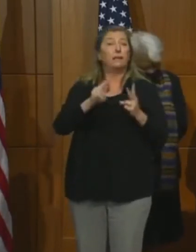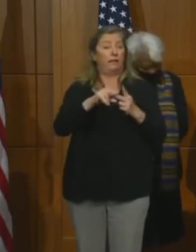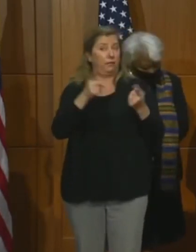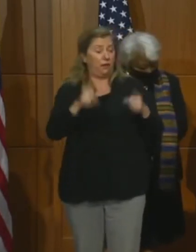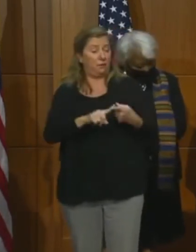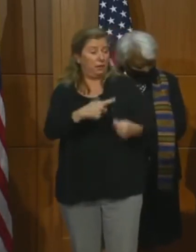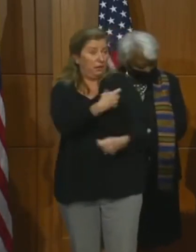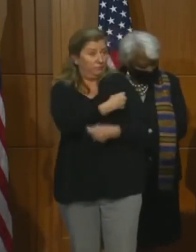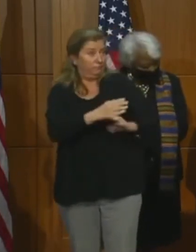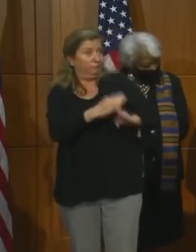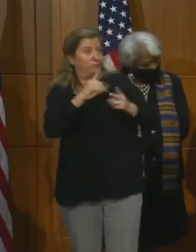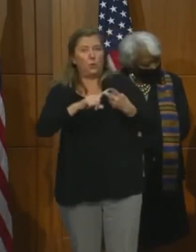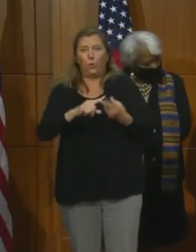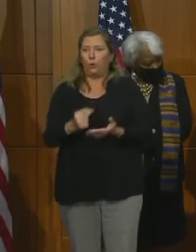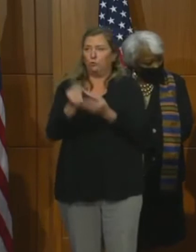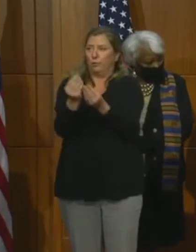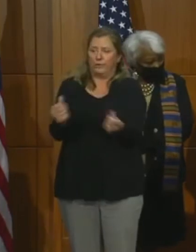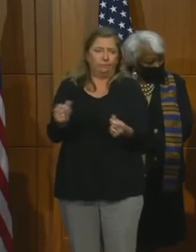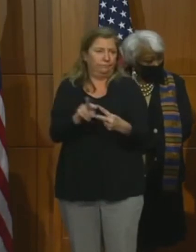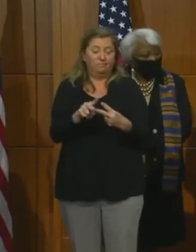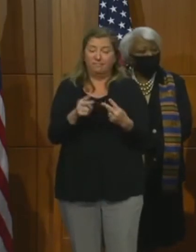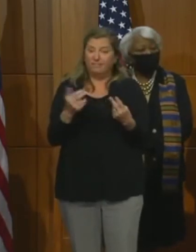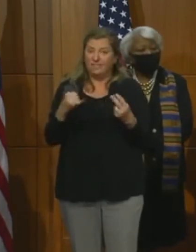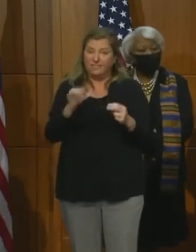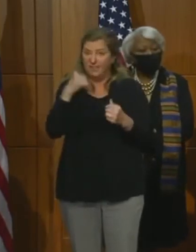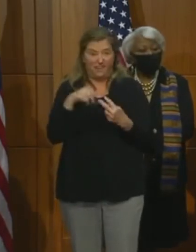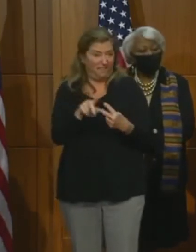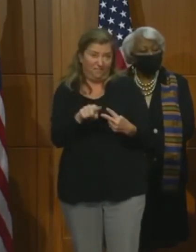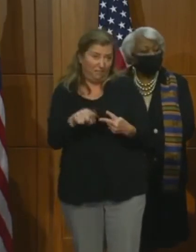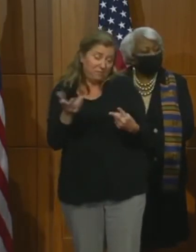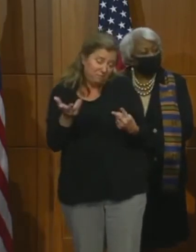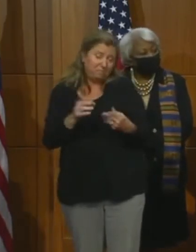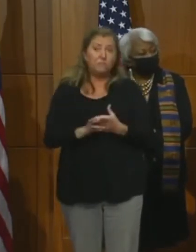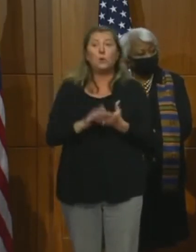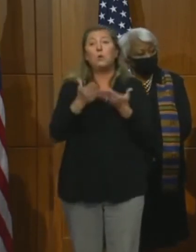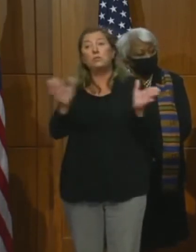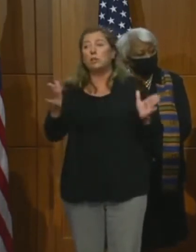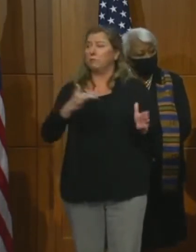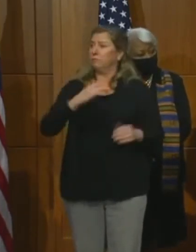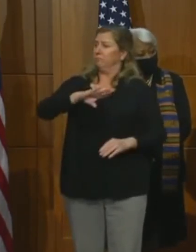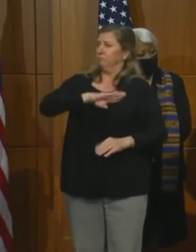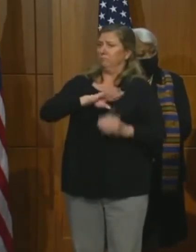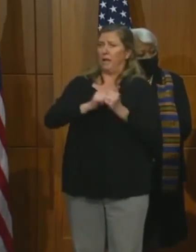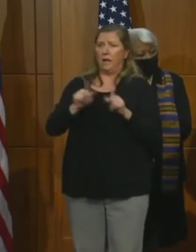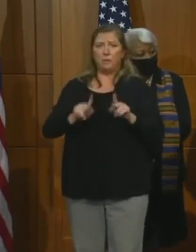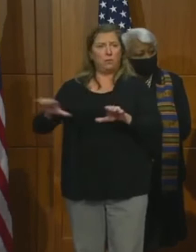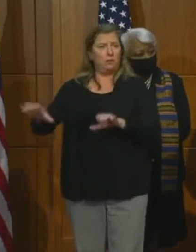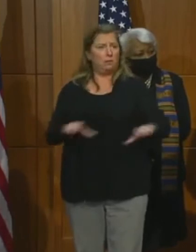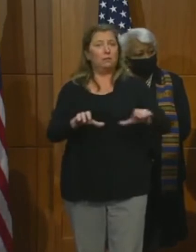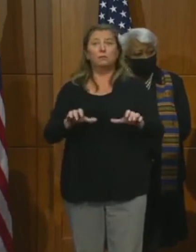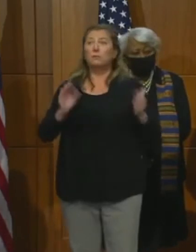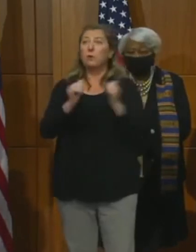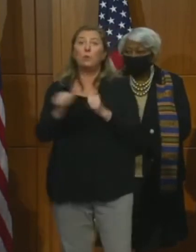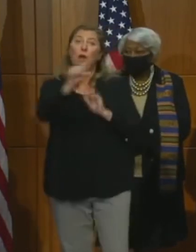vaccination or a treatment, neither of which we have today. So overall, I'm pleased with the way Virginians, and again, if you look at the other states, Cam,